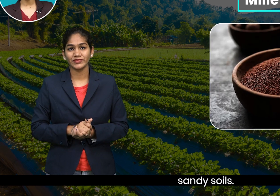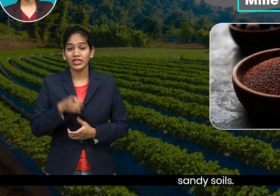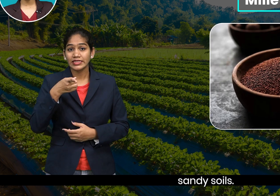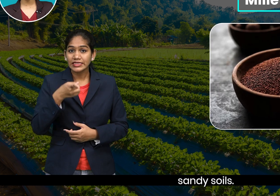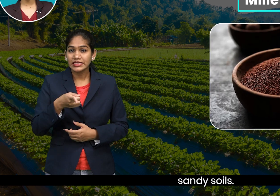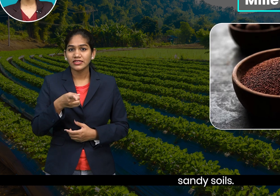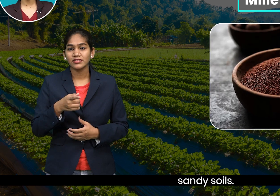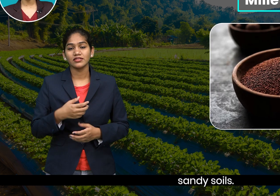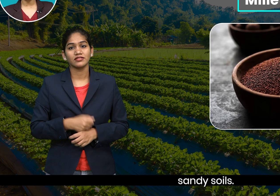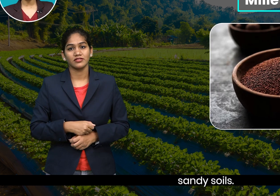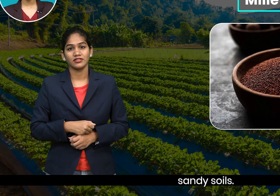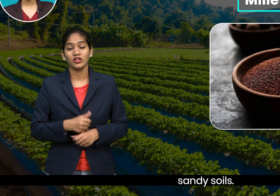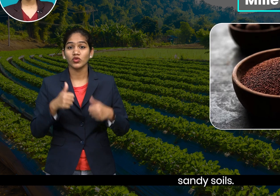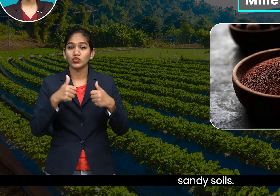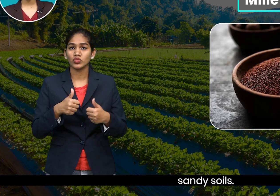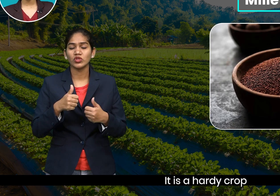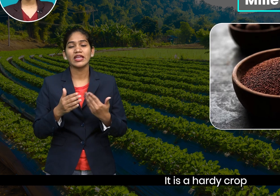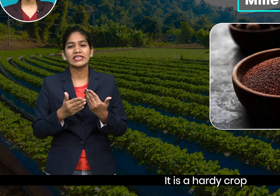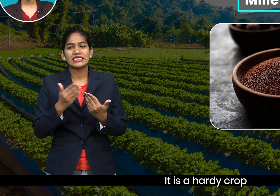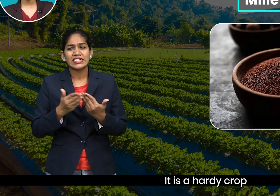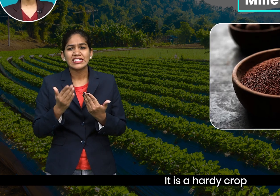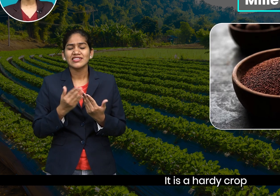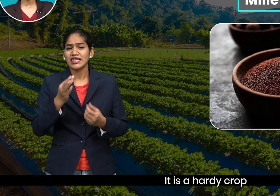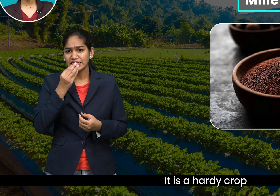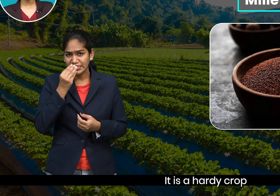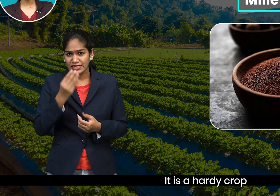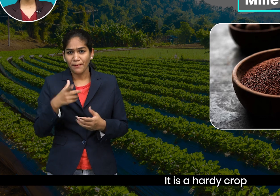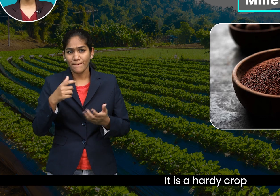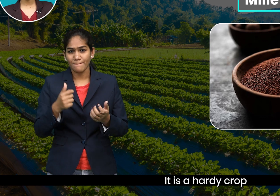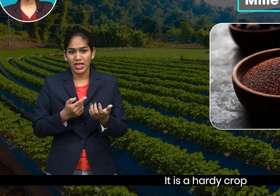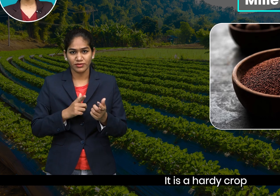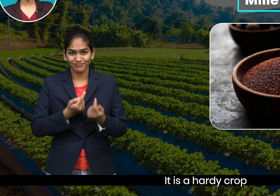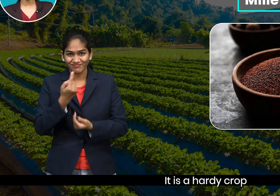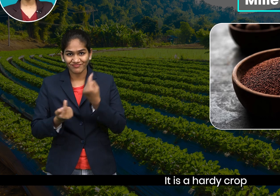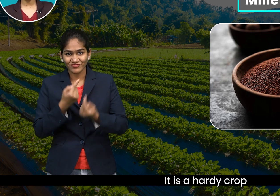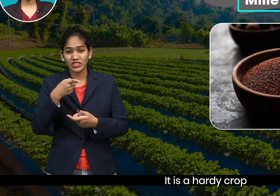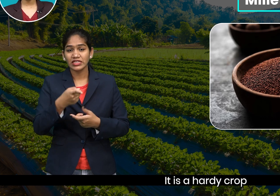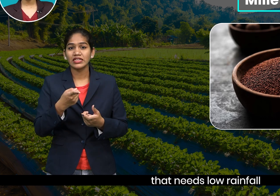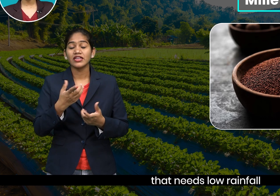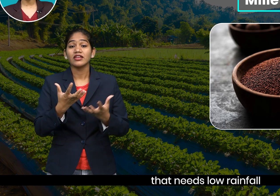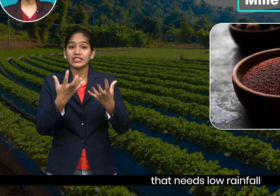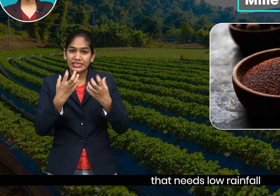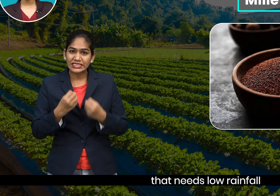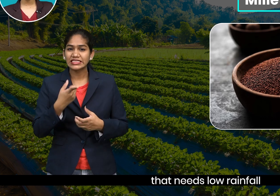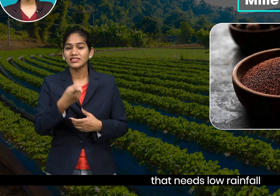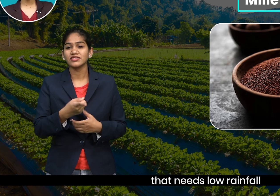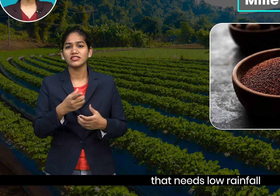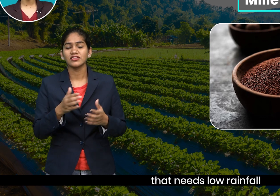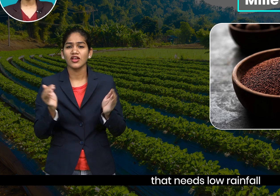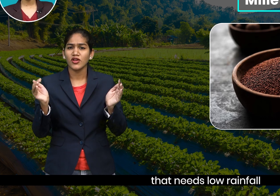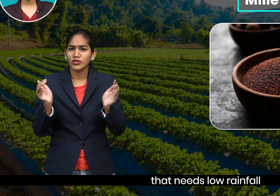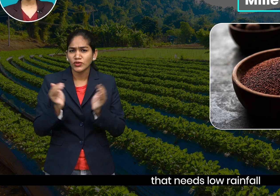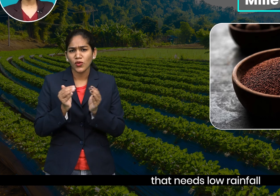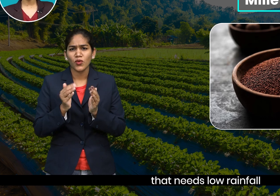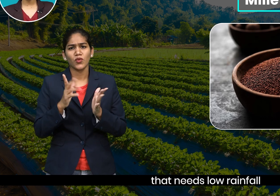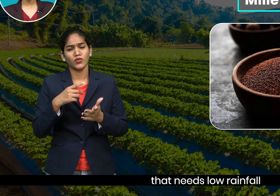It is a hardy crop that needs low rainfall and high